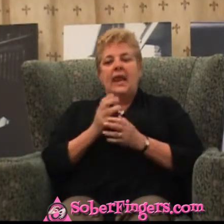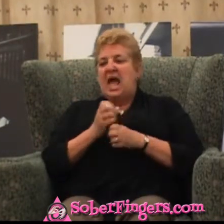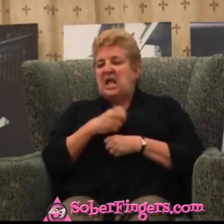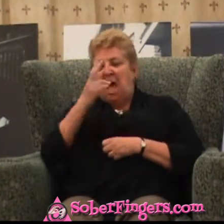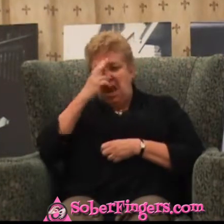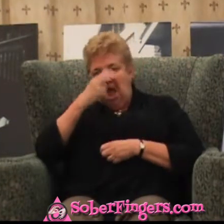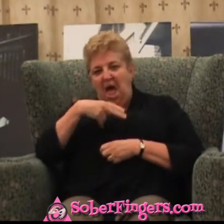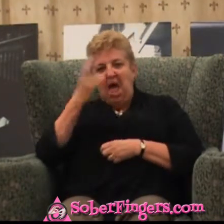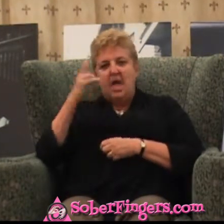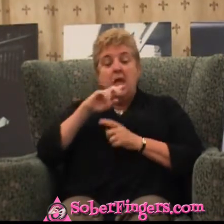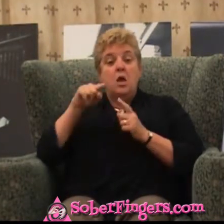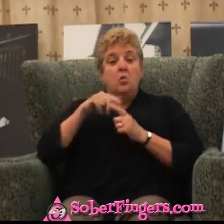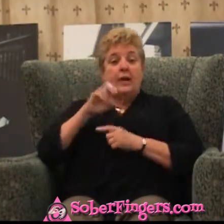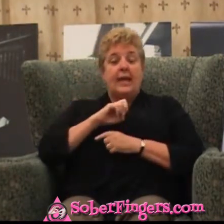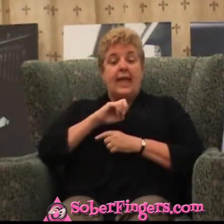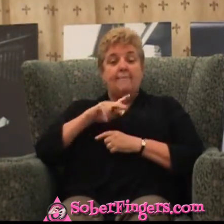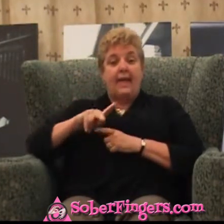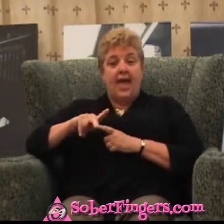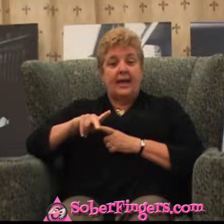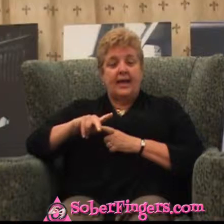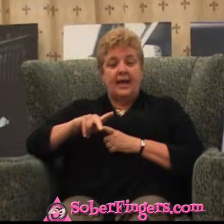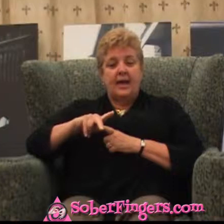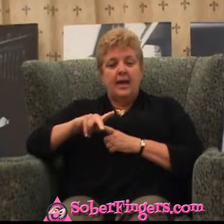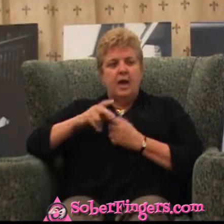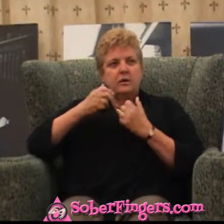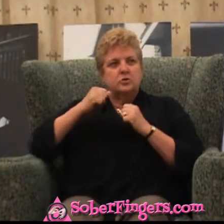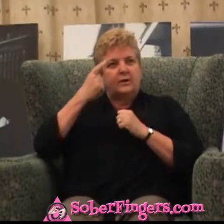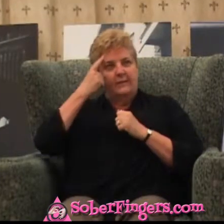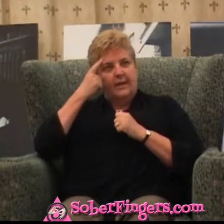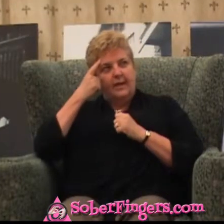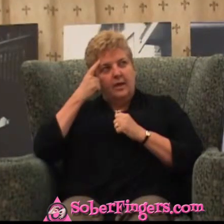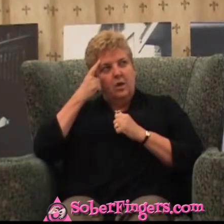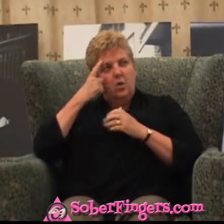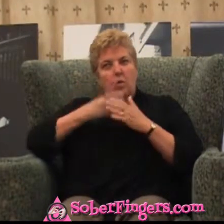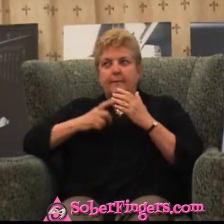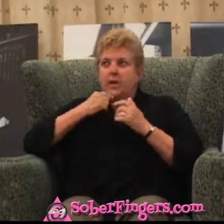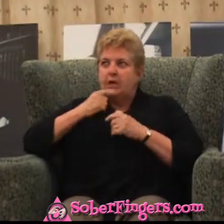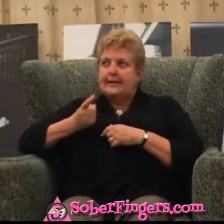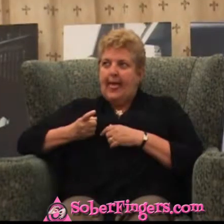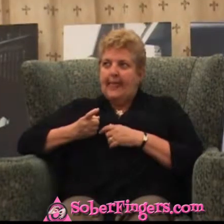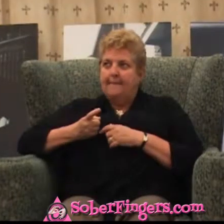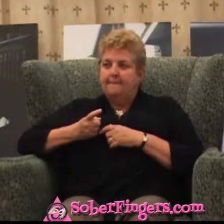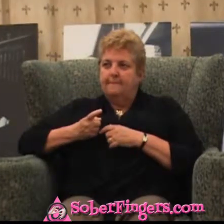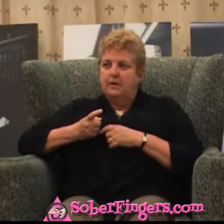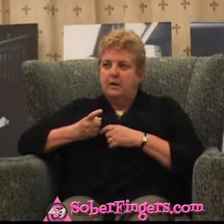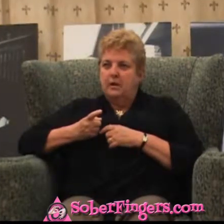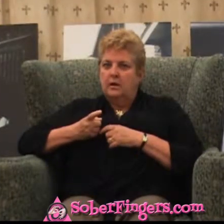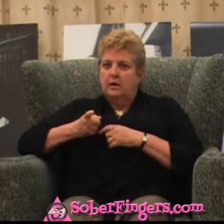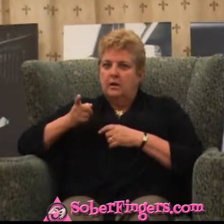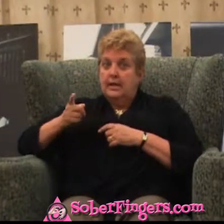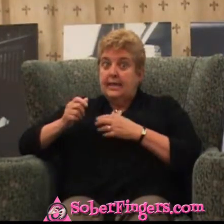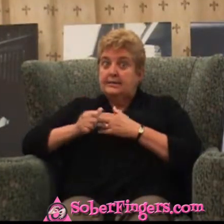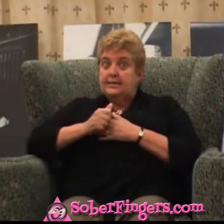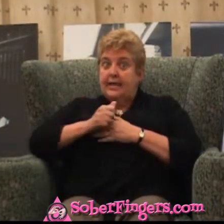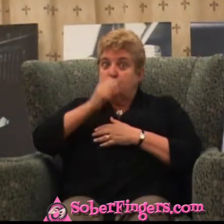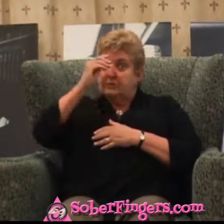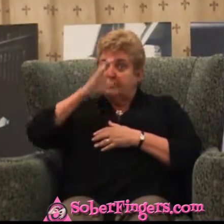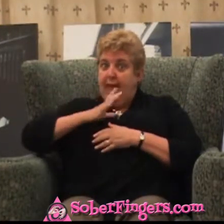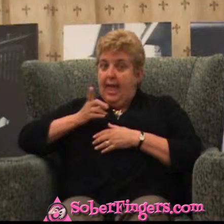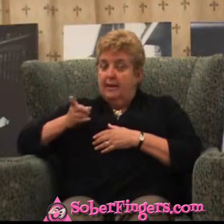when I was coming back around the corner, I was trying to think to myself, what am I going to tell him? Because he's a dangerous guy and I've spent